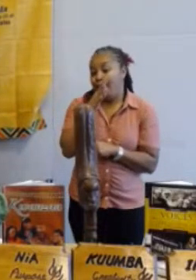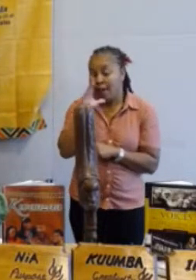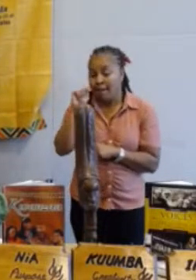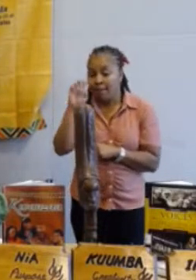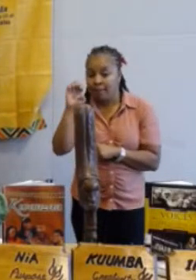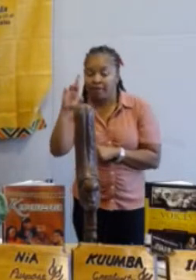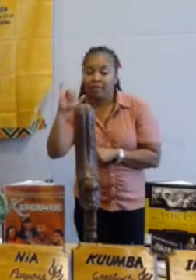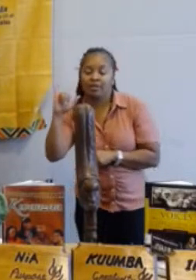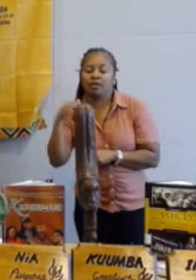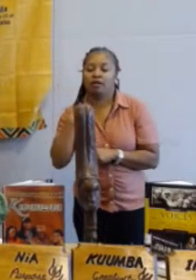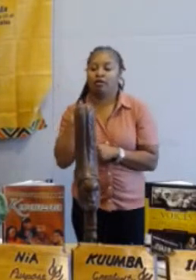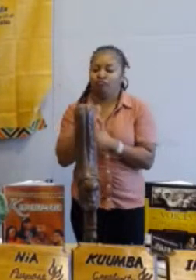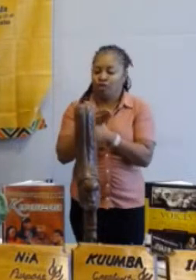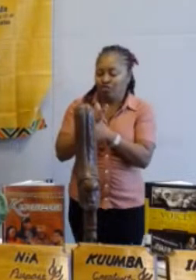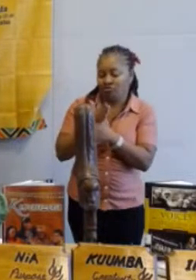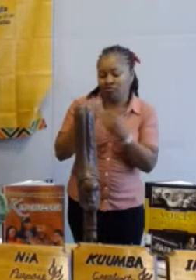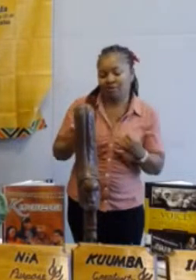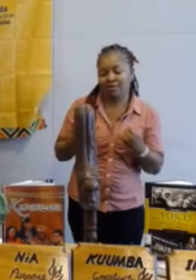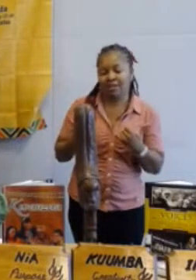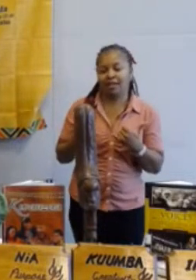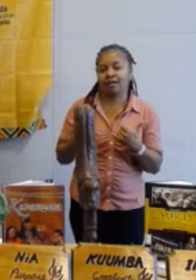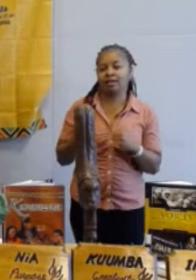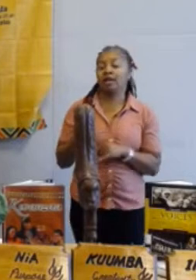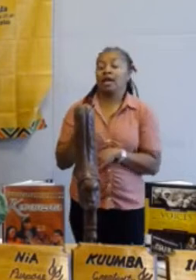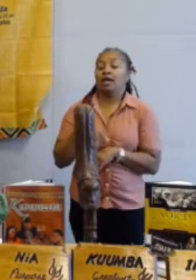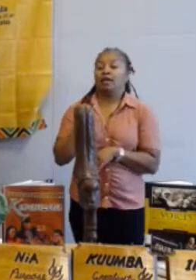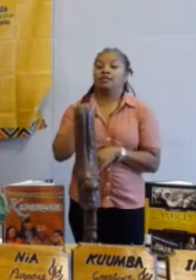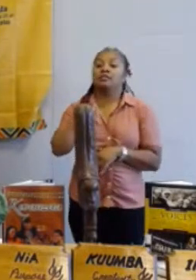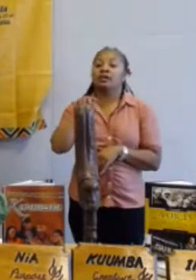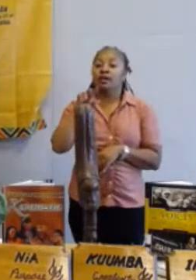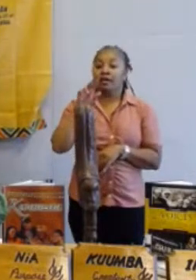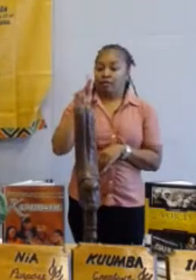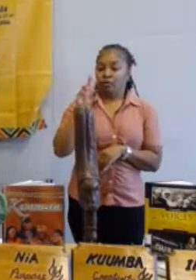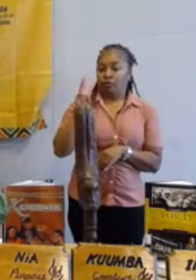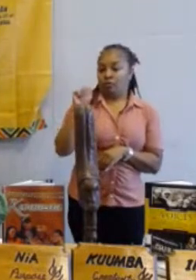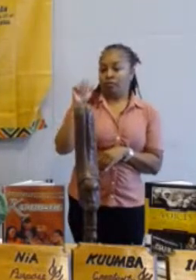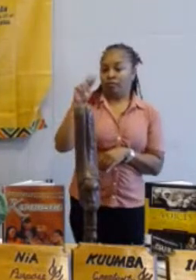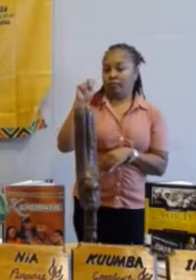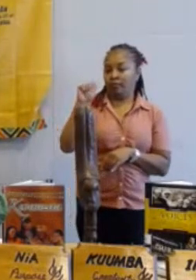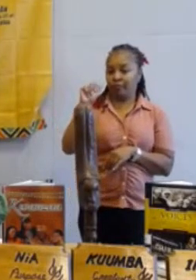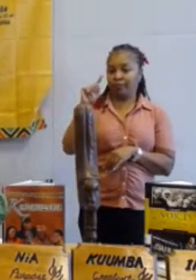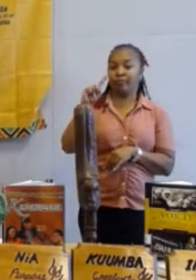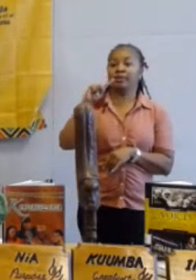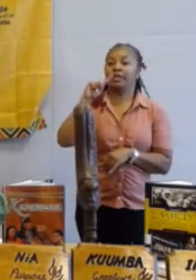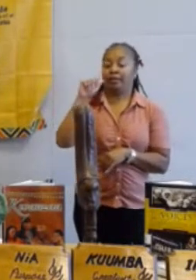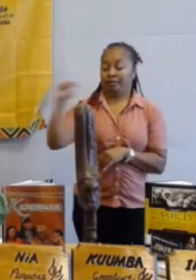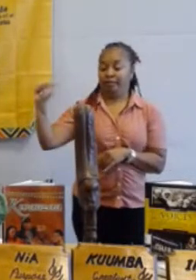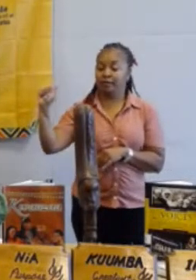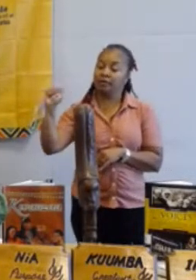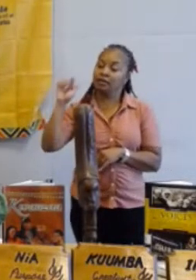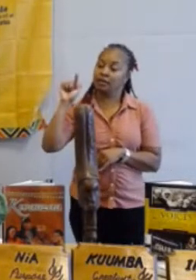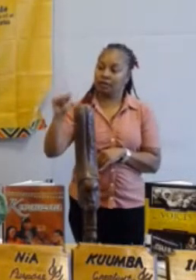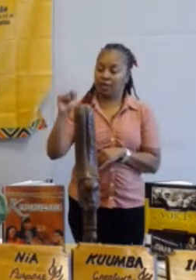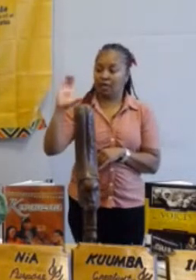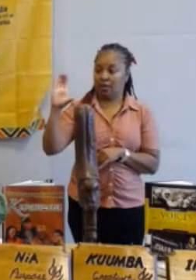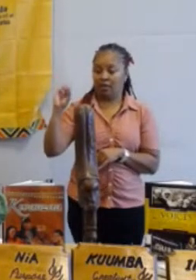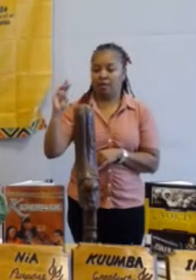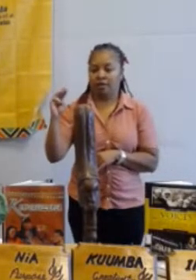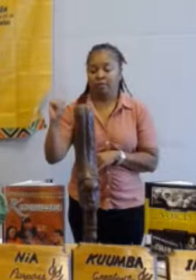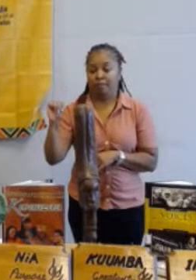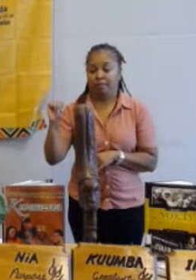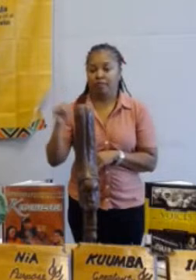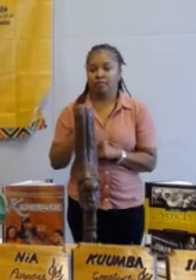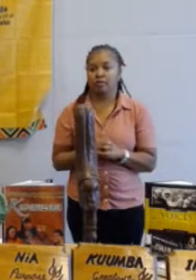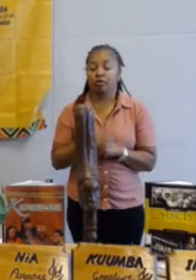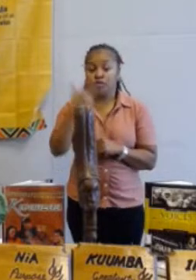shared today, is KwanzaaCharlotte.com. Thank you so much. Now I get three people in here I'm gonna put on the